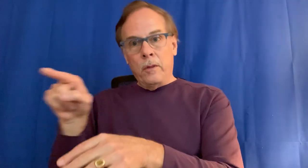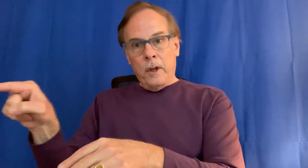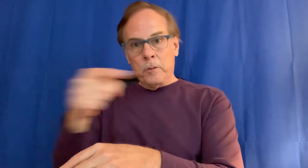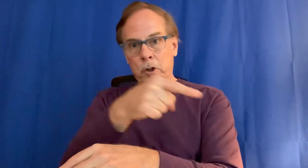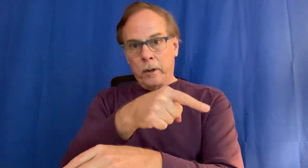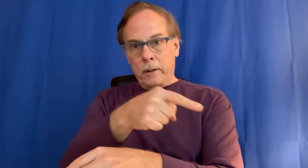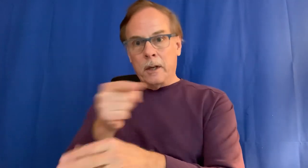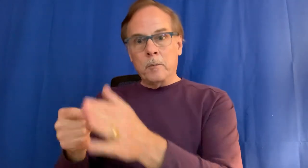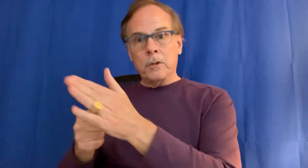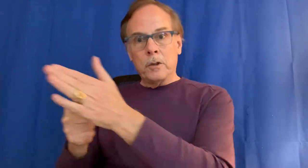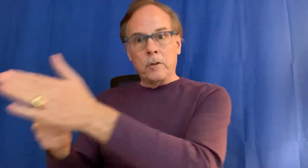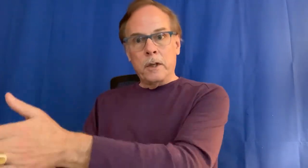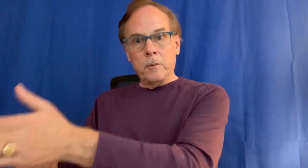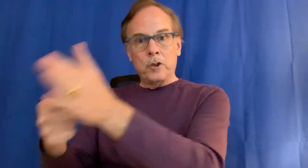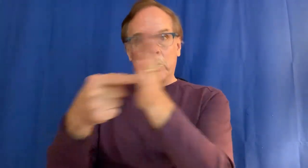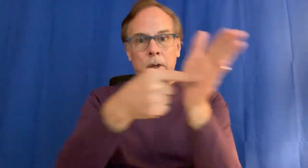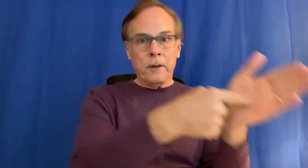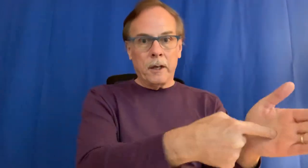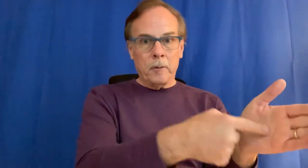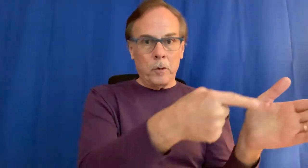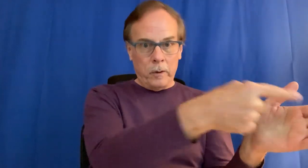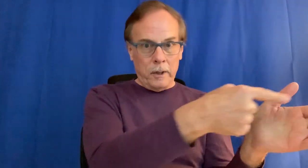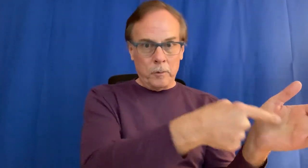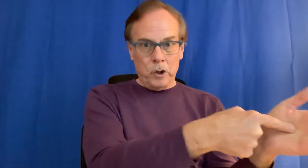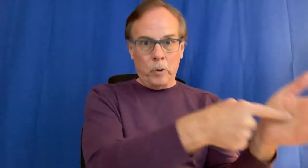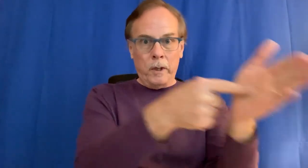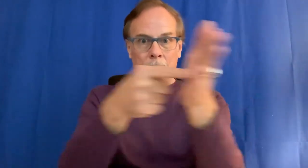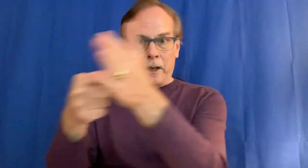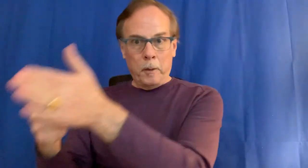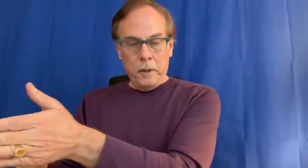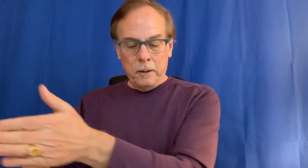Them showing them. So them showing them or them showing them.